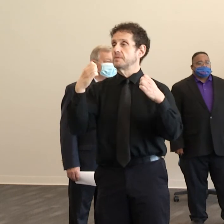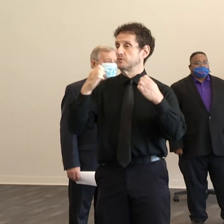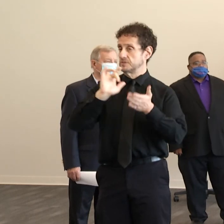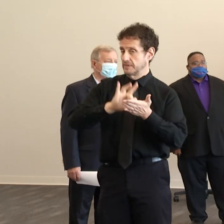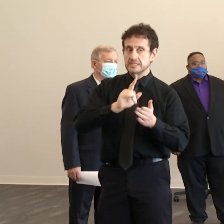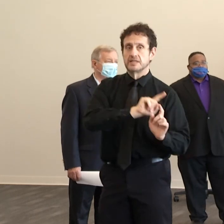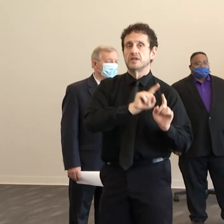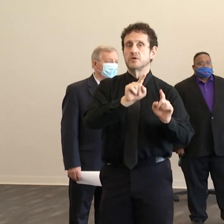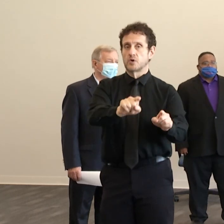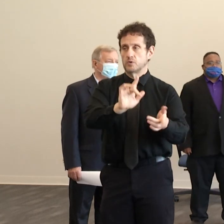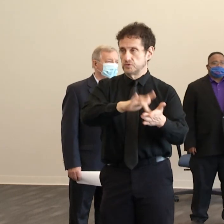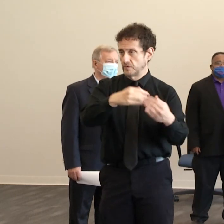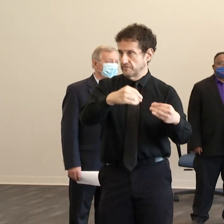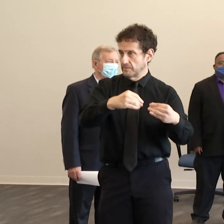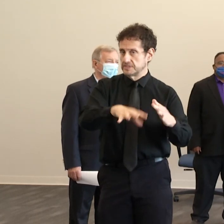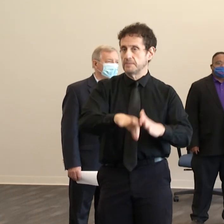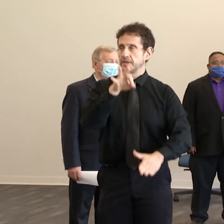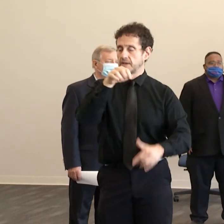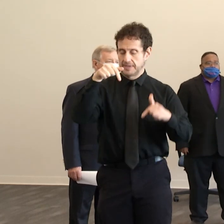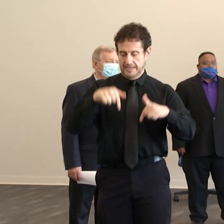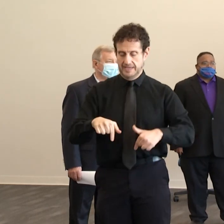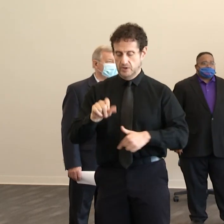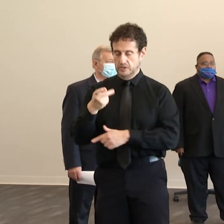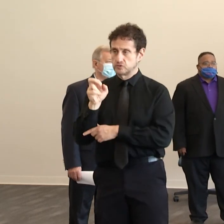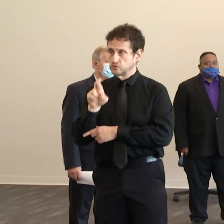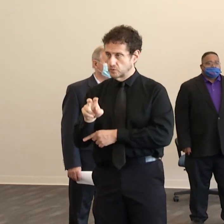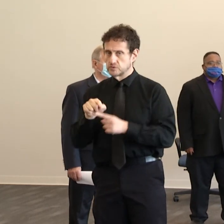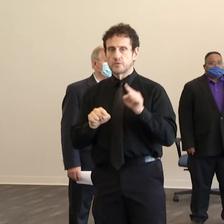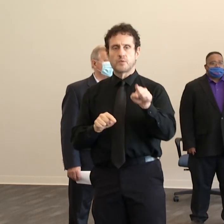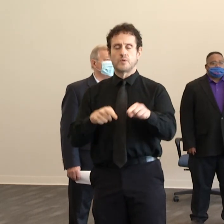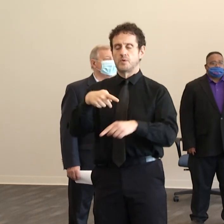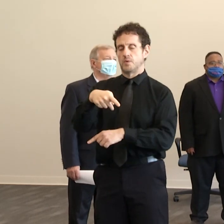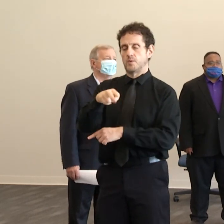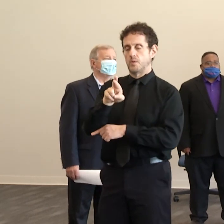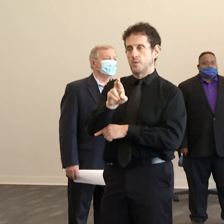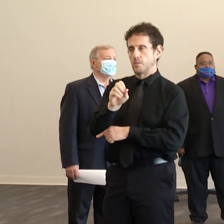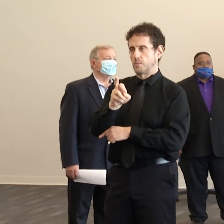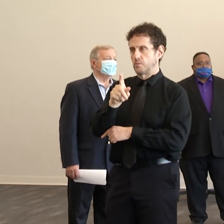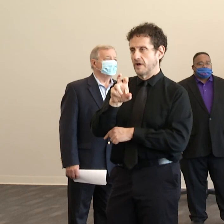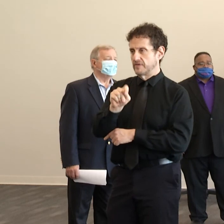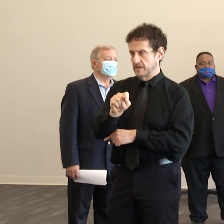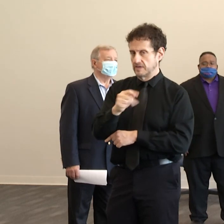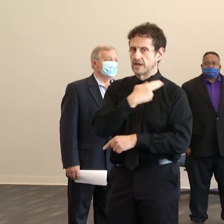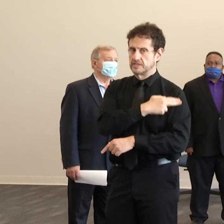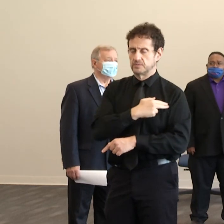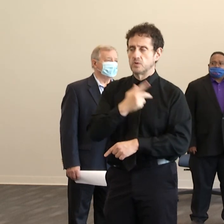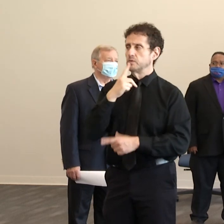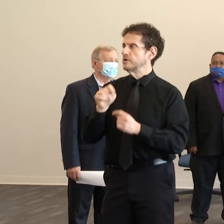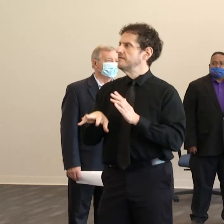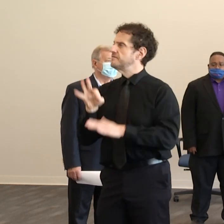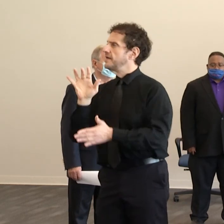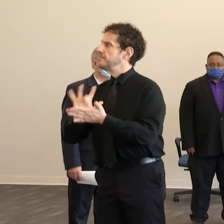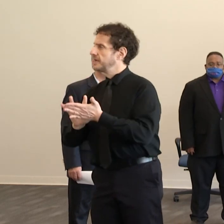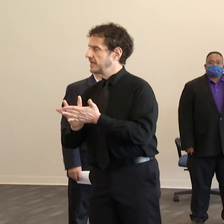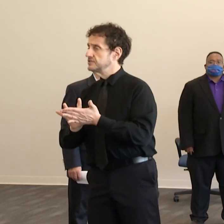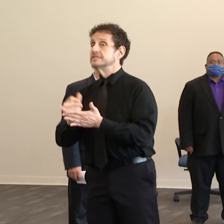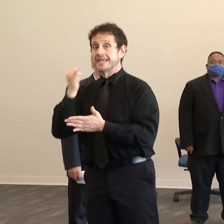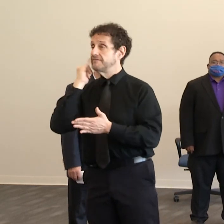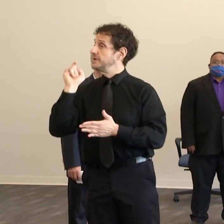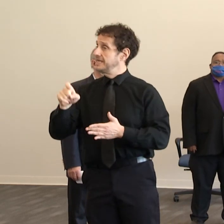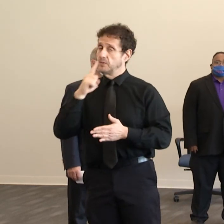at the pharmacy, either here at Stroger or Provident, while we try to locate where the medications, if necessary. Then we mail out a second prescription.